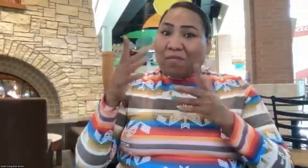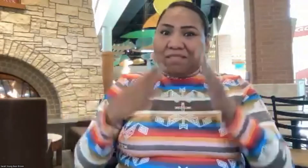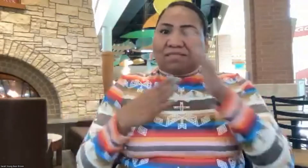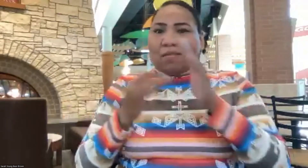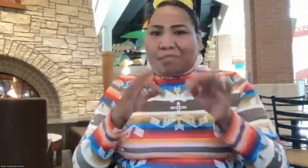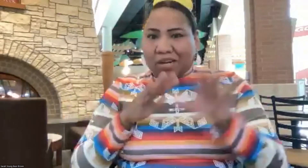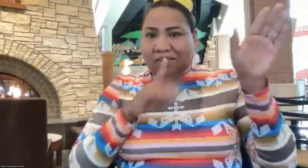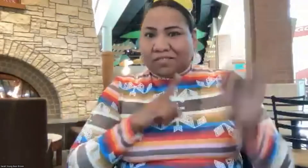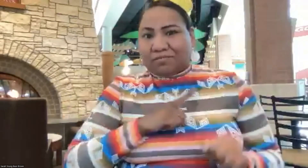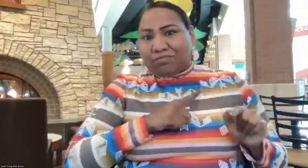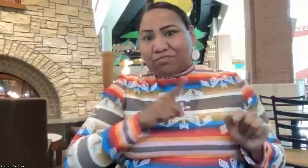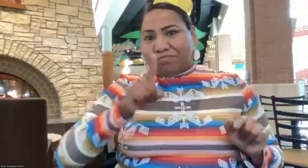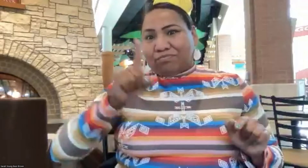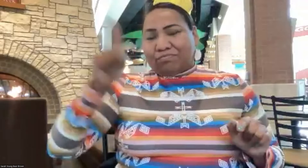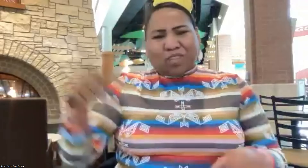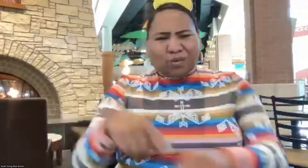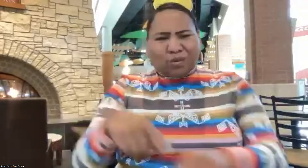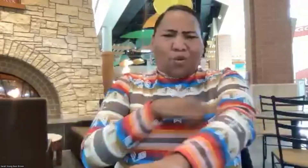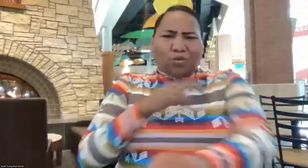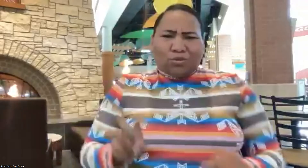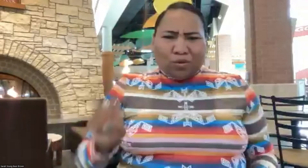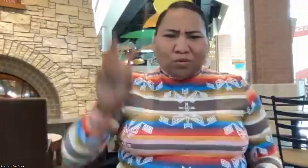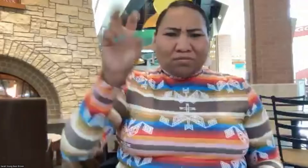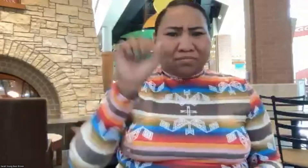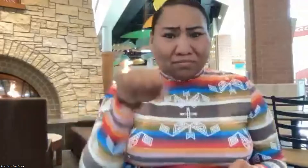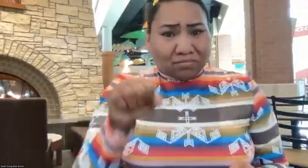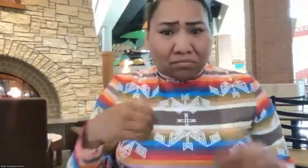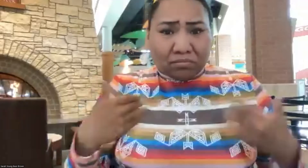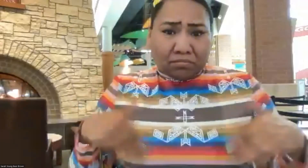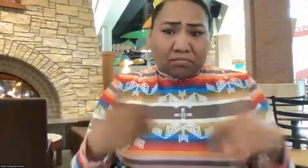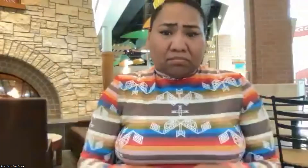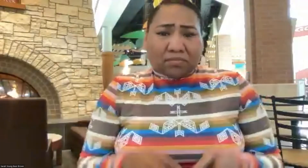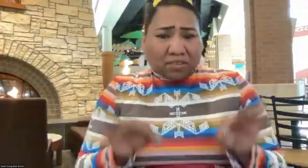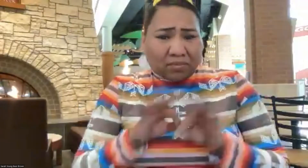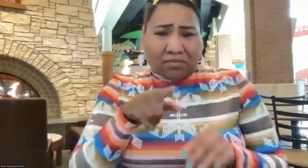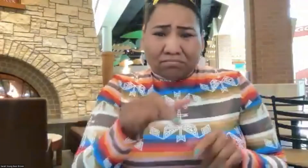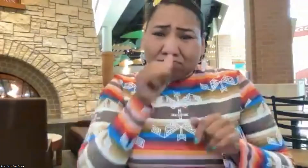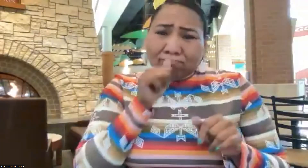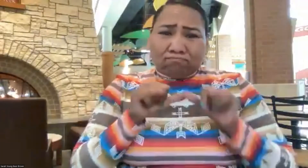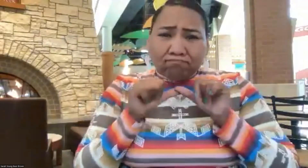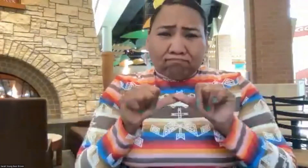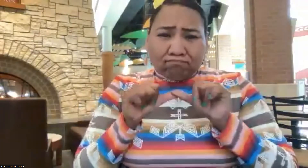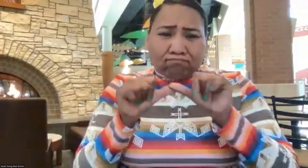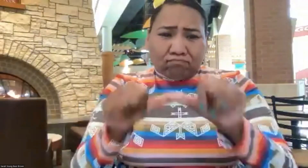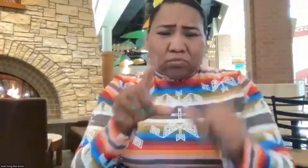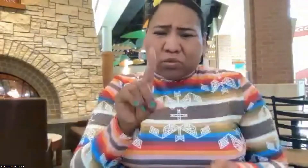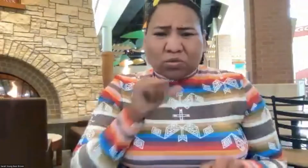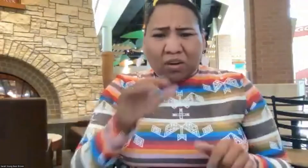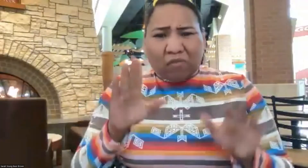So from rock bottom to the top of the mountain, it's been a journey. The healing has taken so